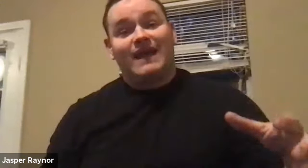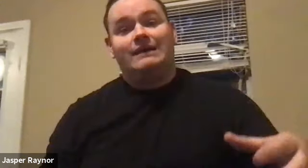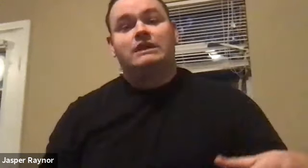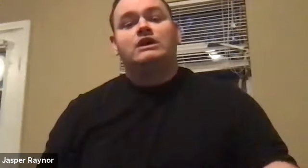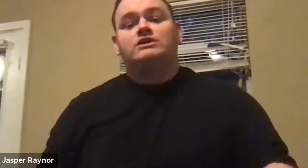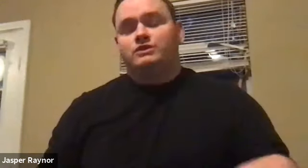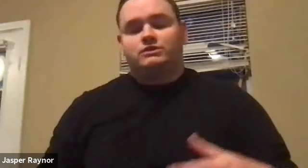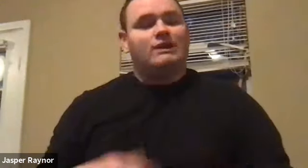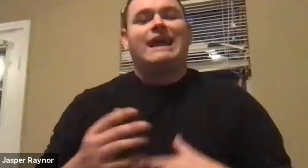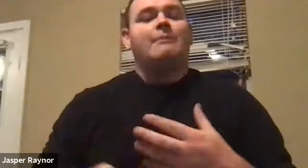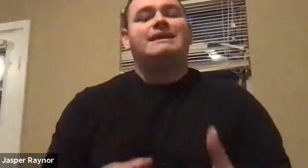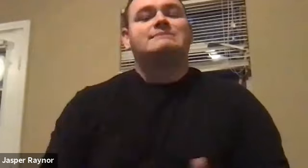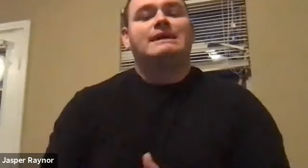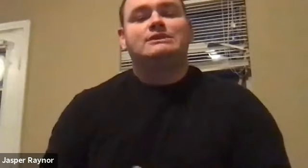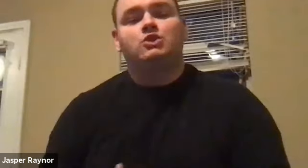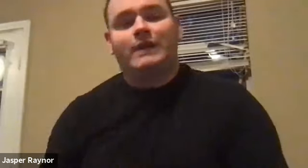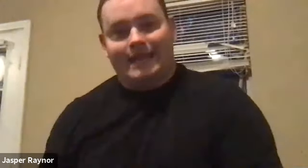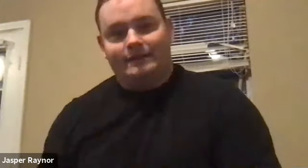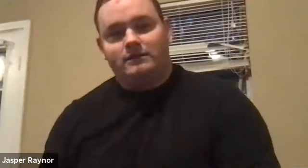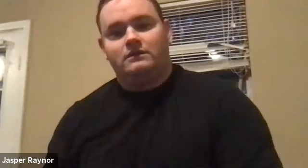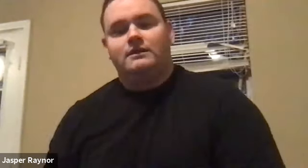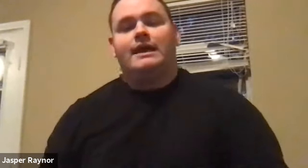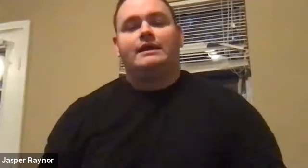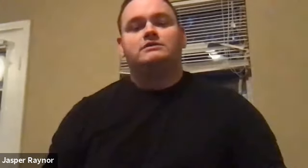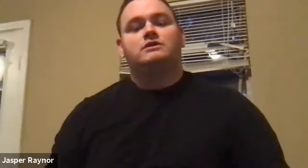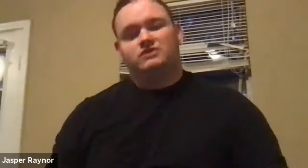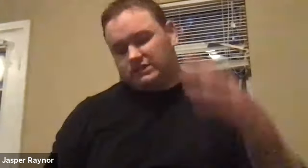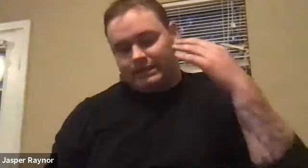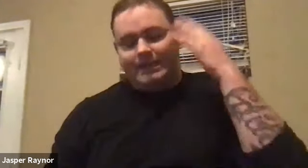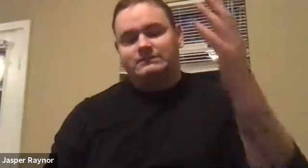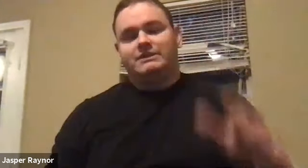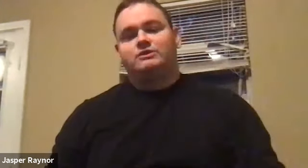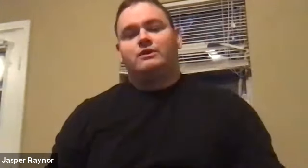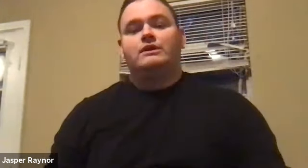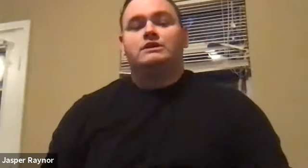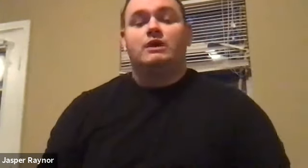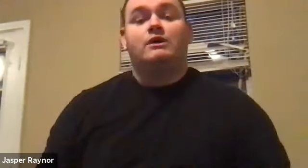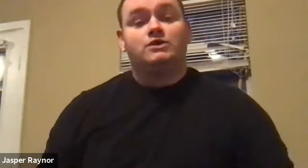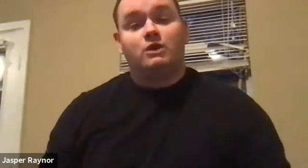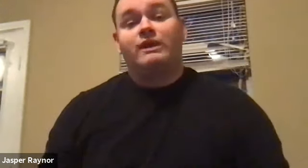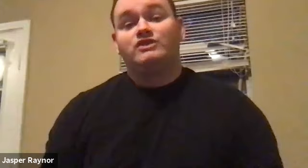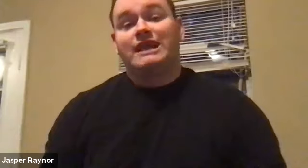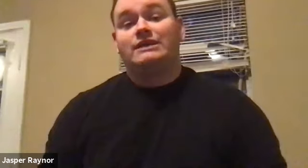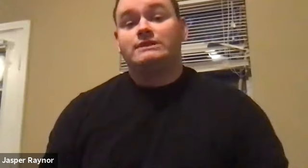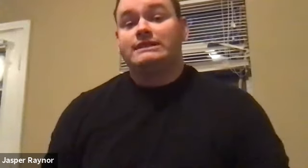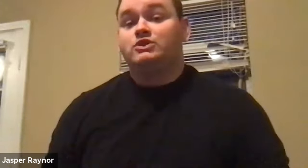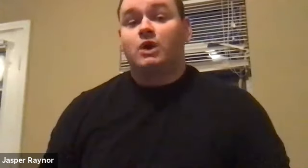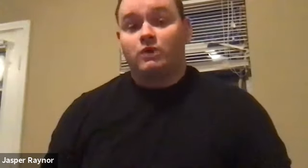fast, you just want to copy it as best as you can. And so just keep that as a mental note. So I'll go slow. Whatever sign you see that you don't